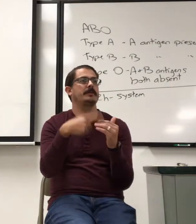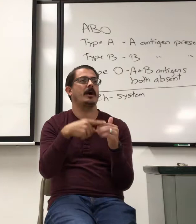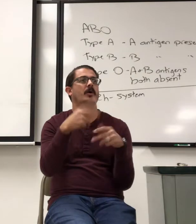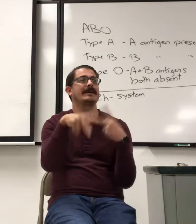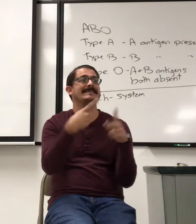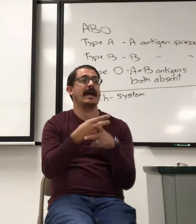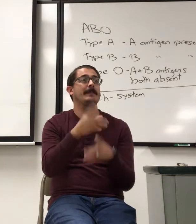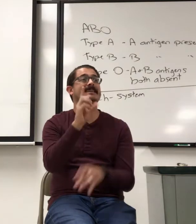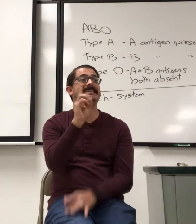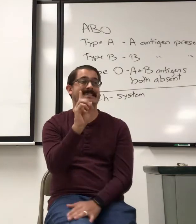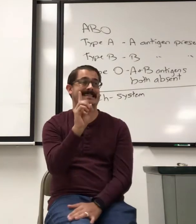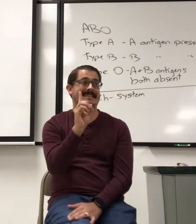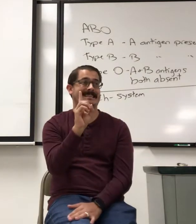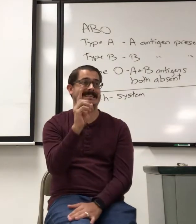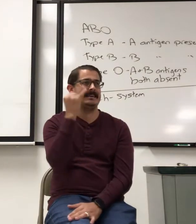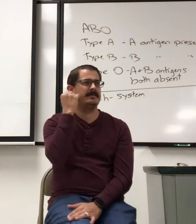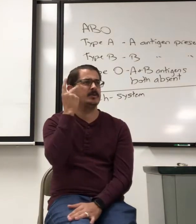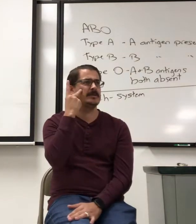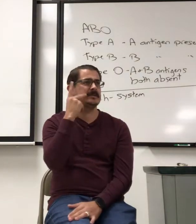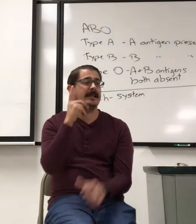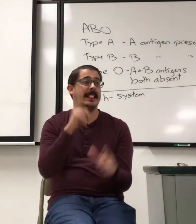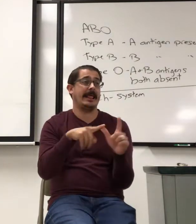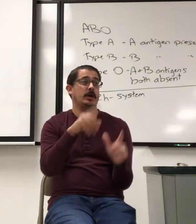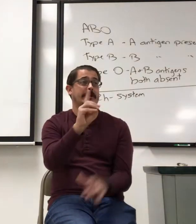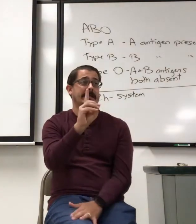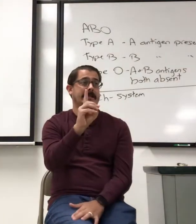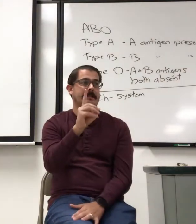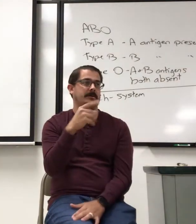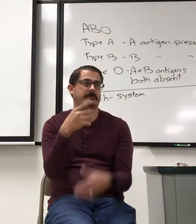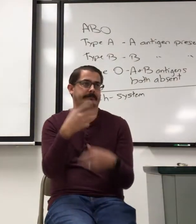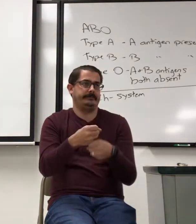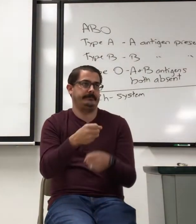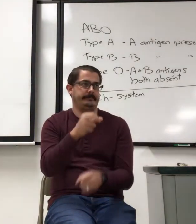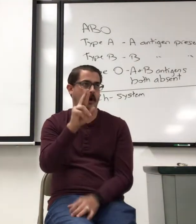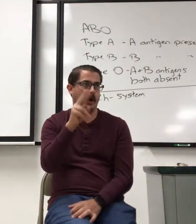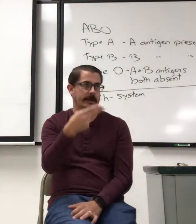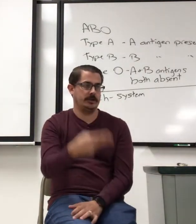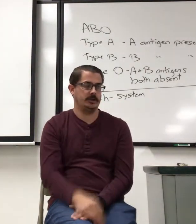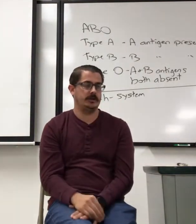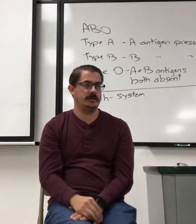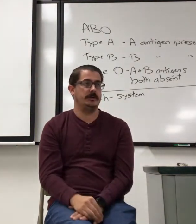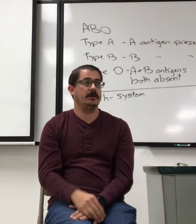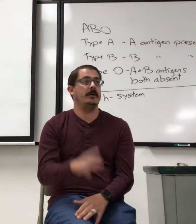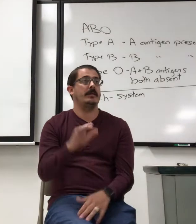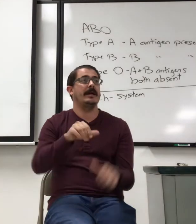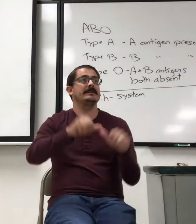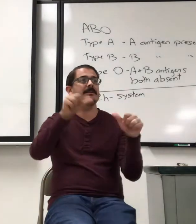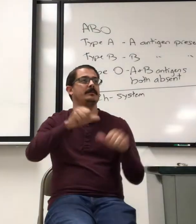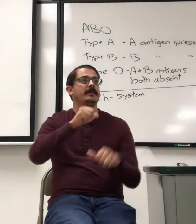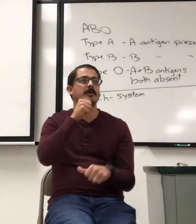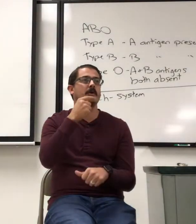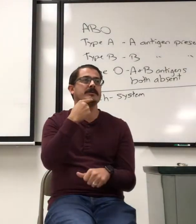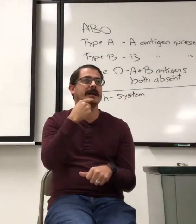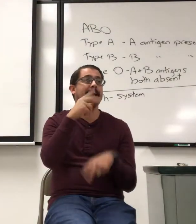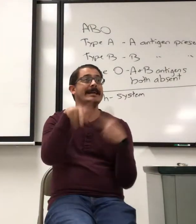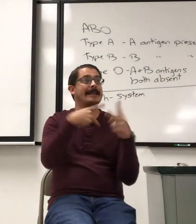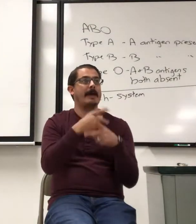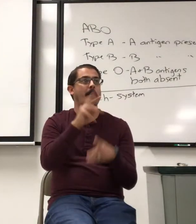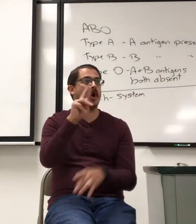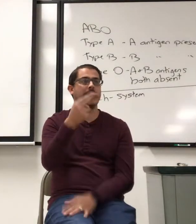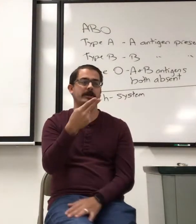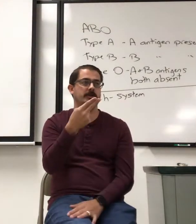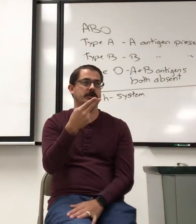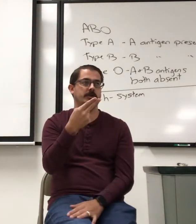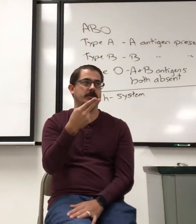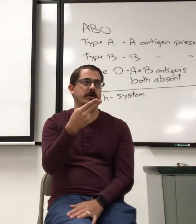type D. If you ever see the letter D, I usually just go with RH. In this system, they don't say type RH. They